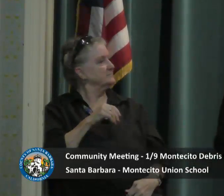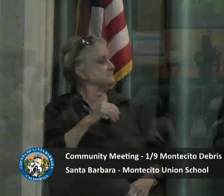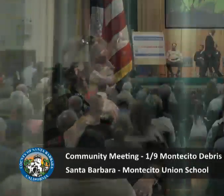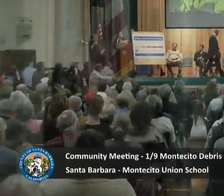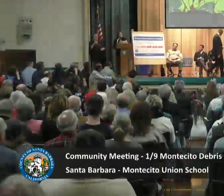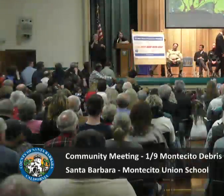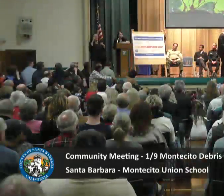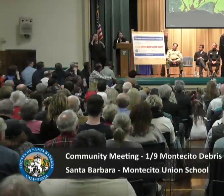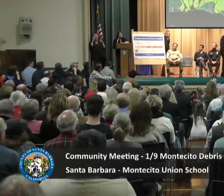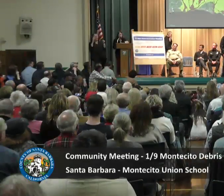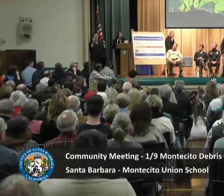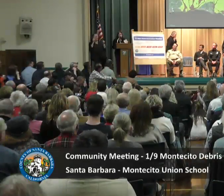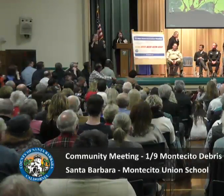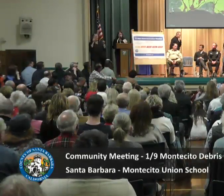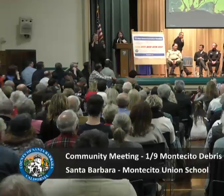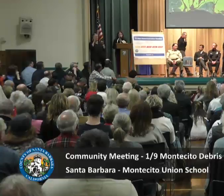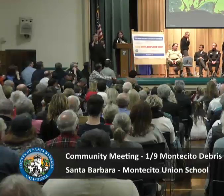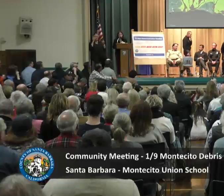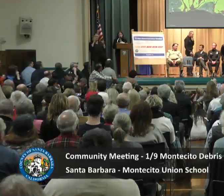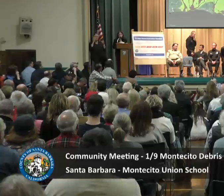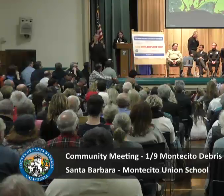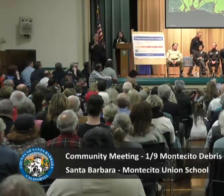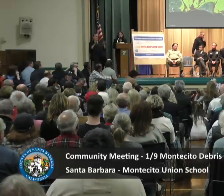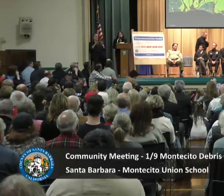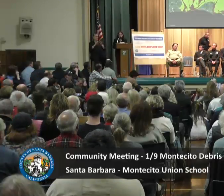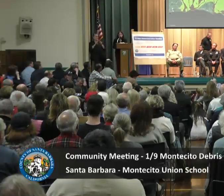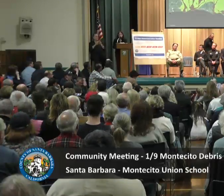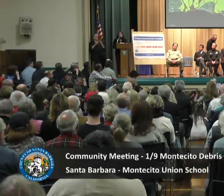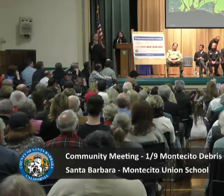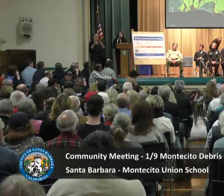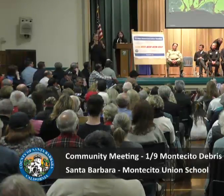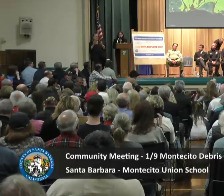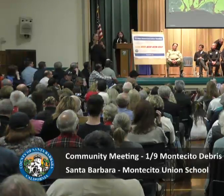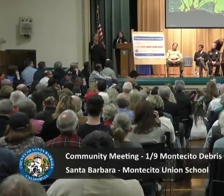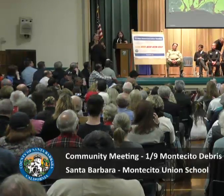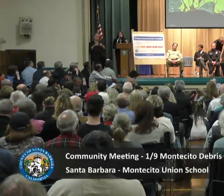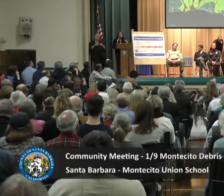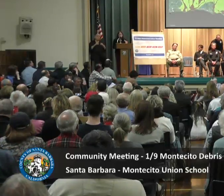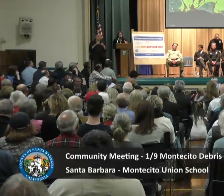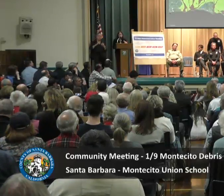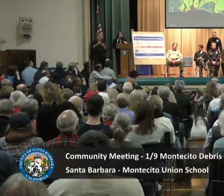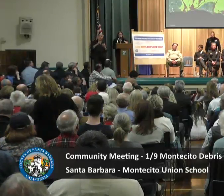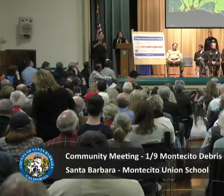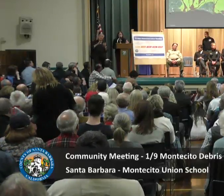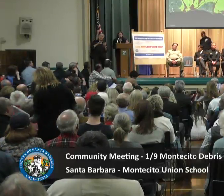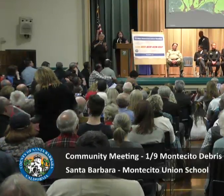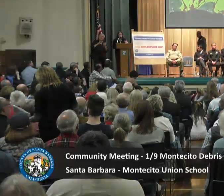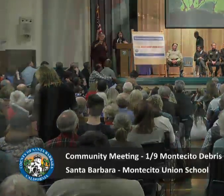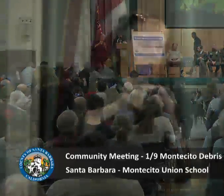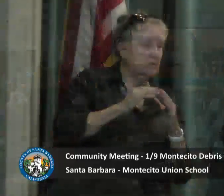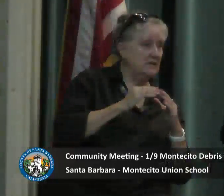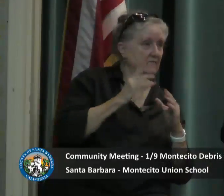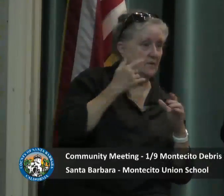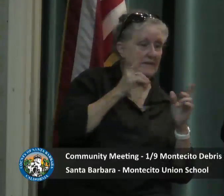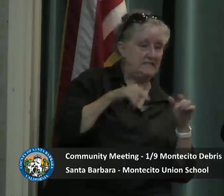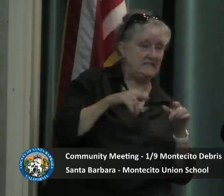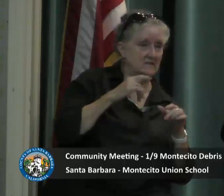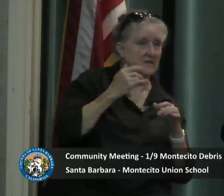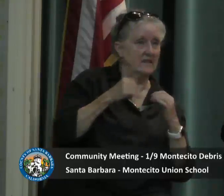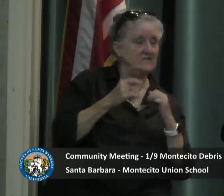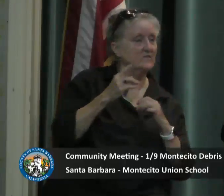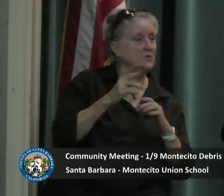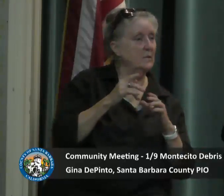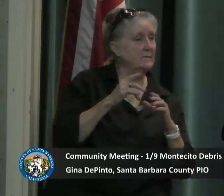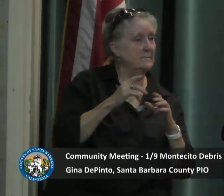So mental health is extremely important in some of our services that we offer to the community. For this incident and the last 2 months,